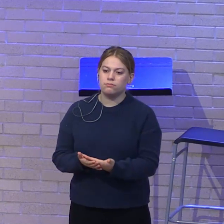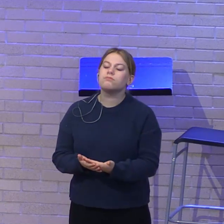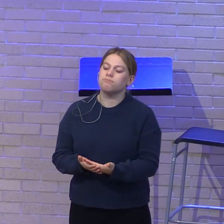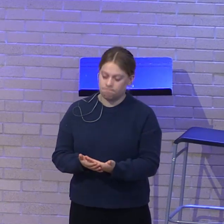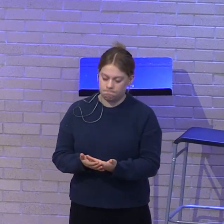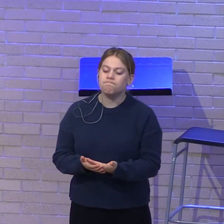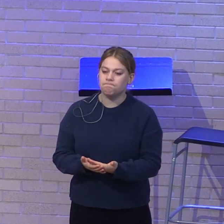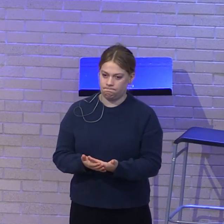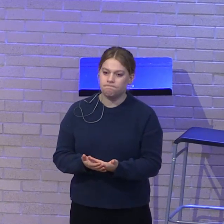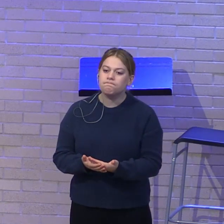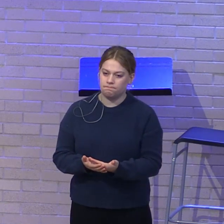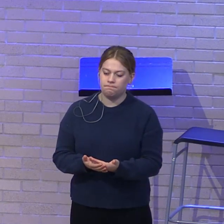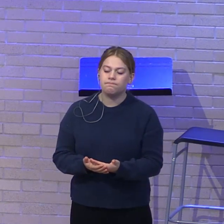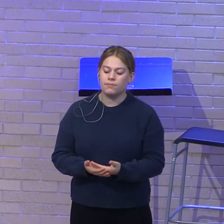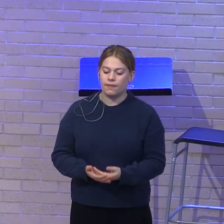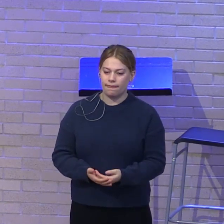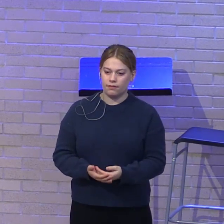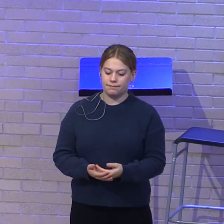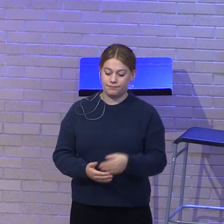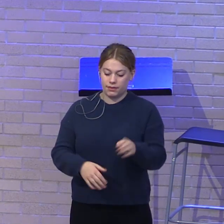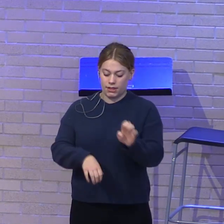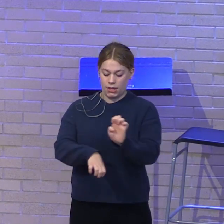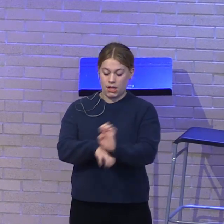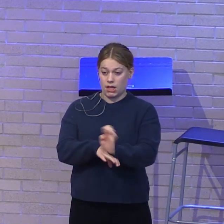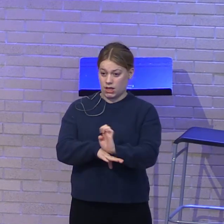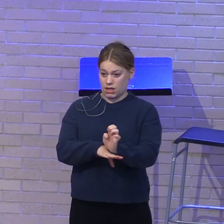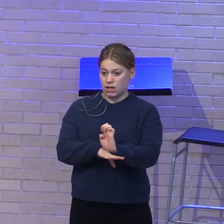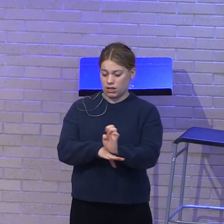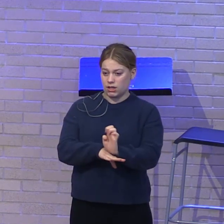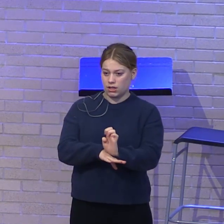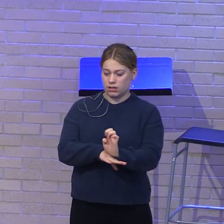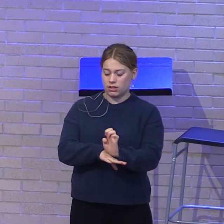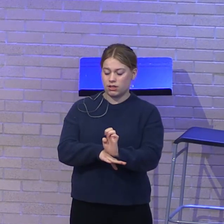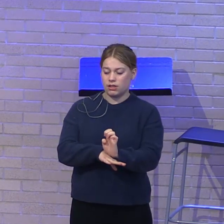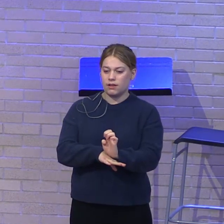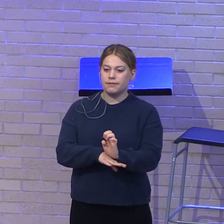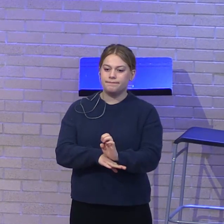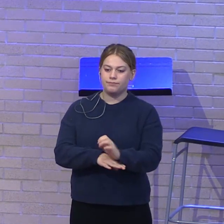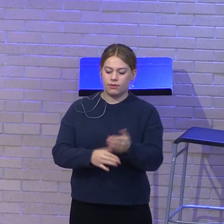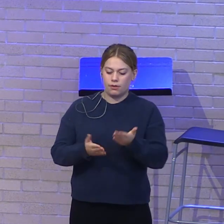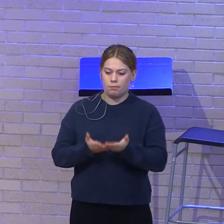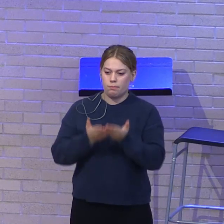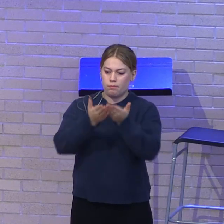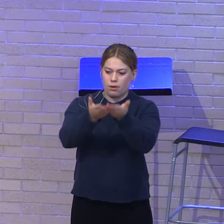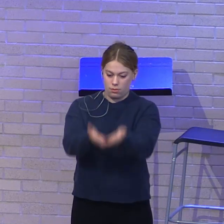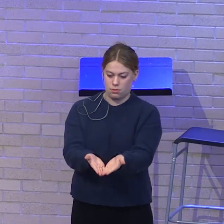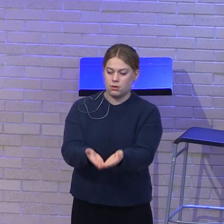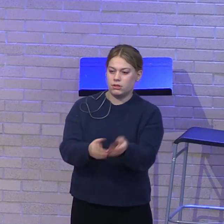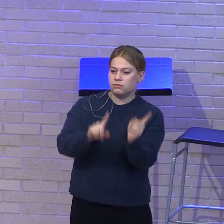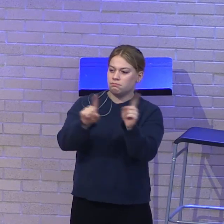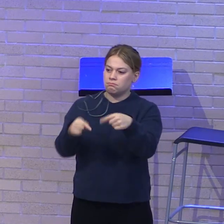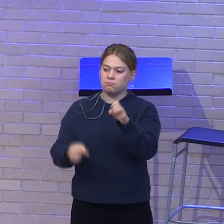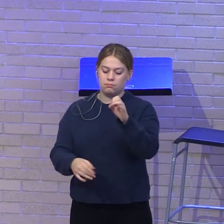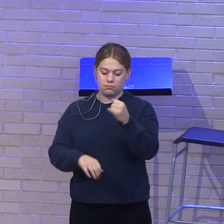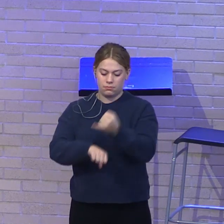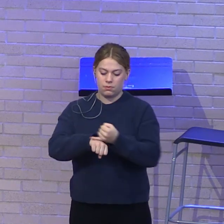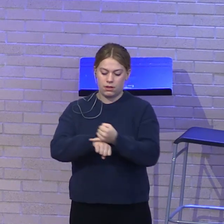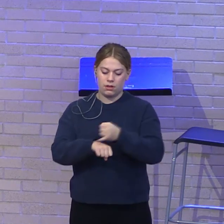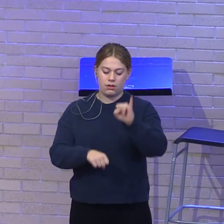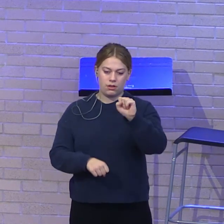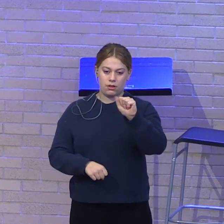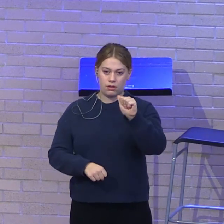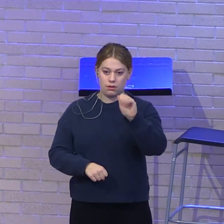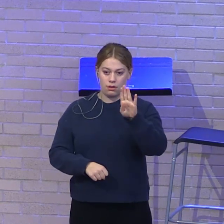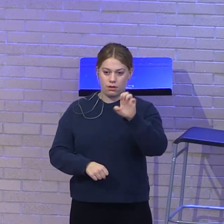So we landed in Ecuador and took a boat out and ended up on Isla Isabela, which is the largest island in the